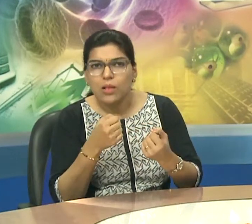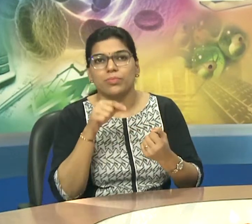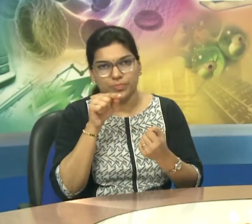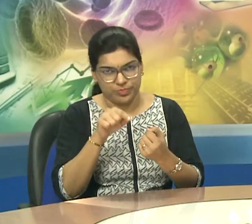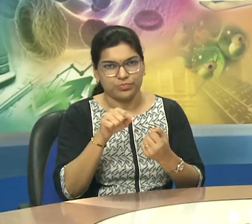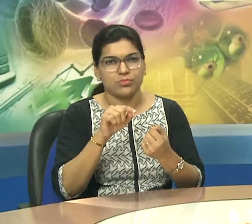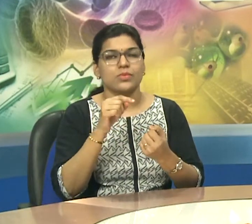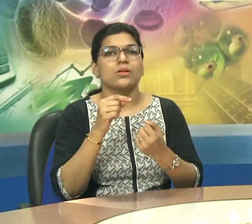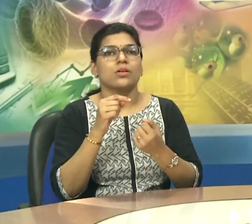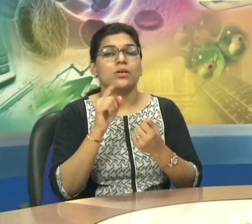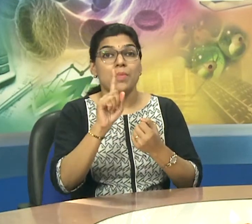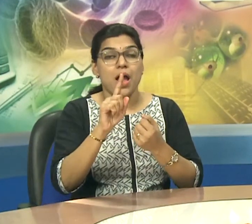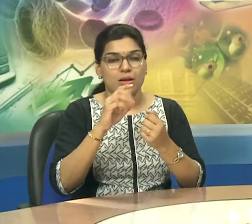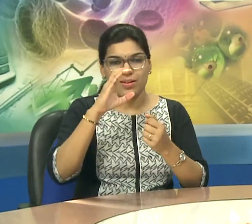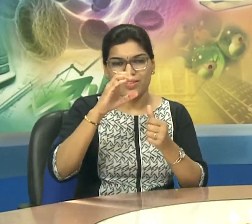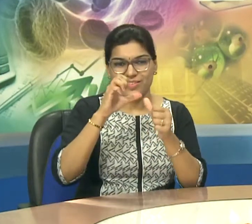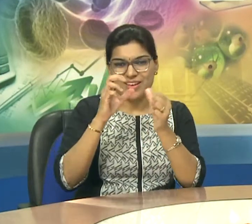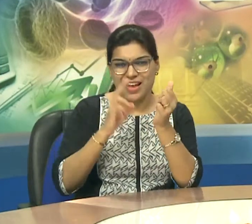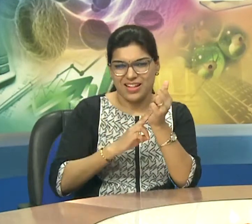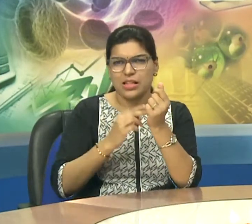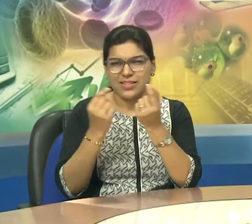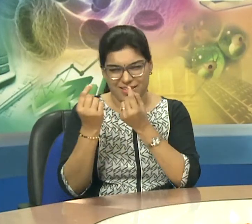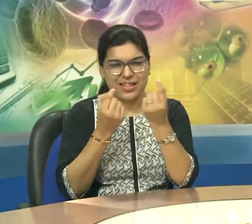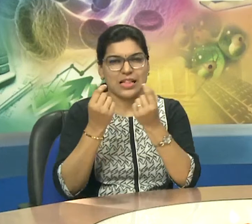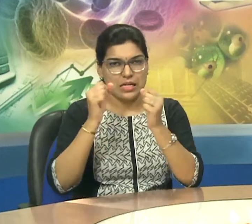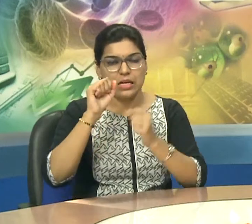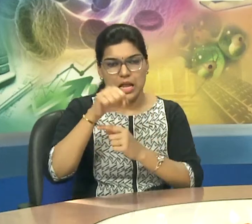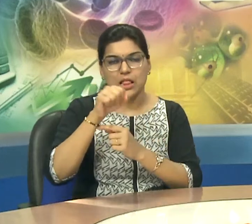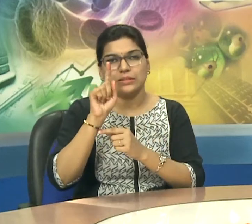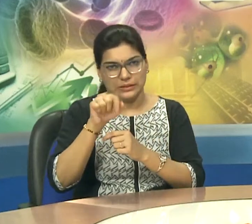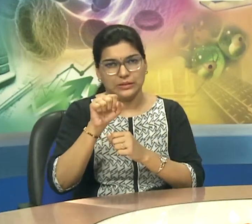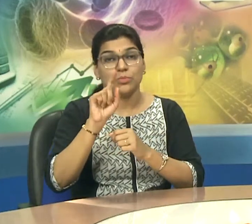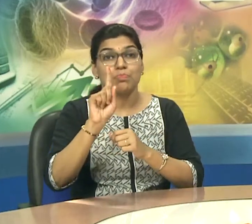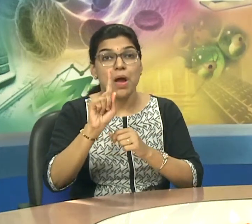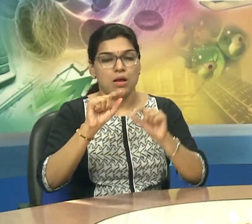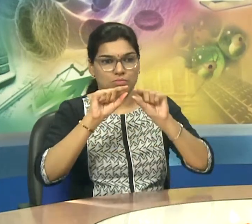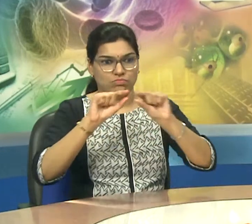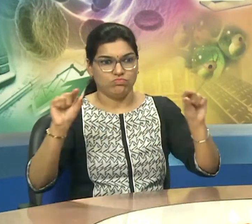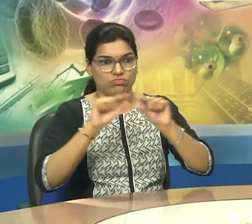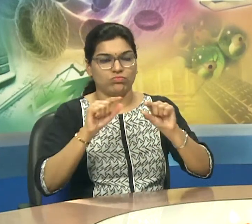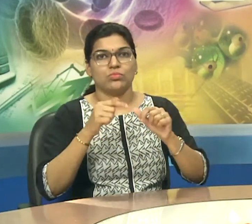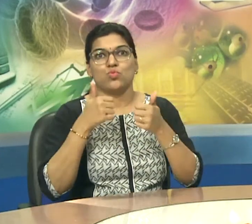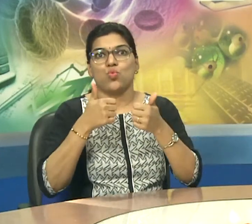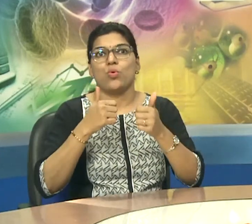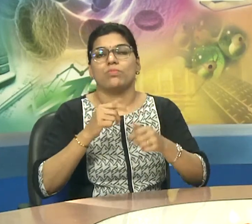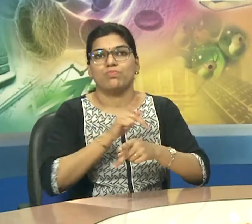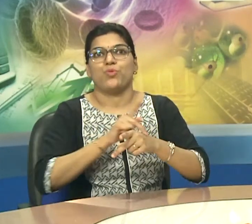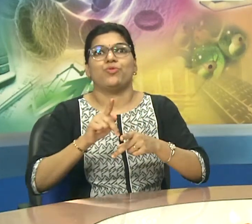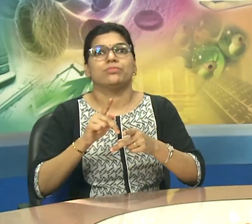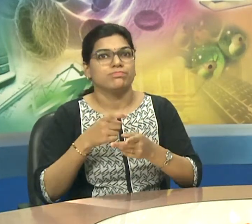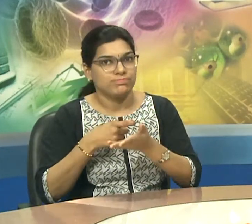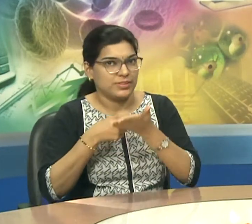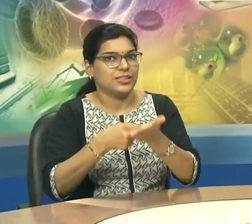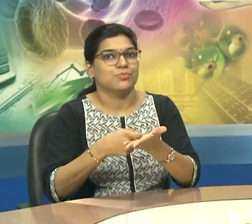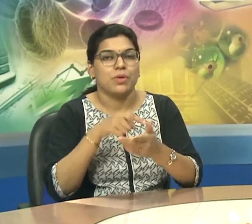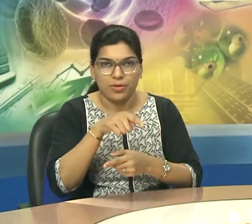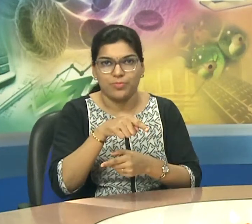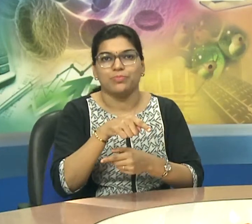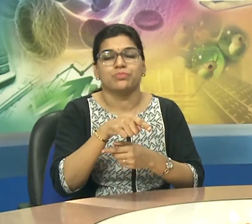used. This is for taking the permission. It is just quite similar to can I borrow